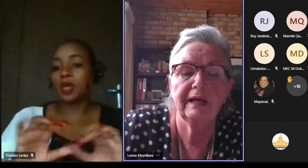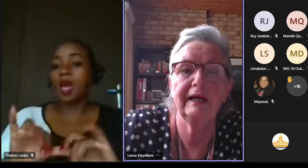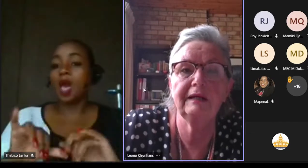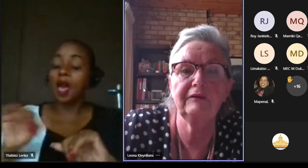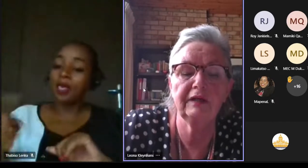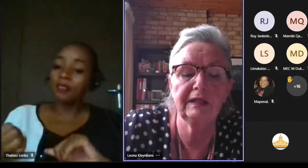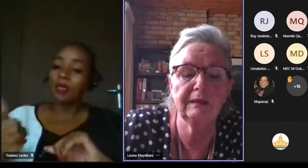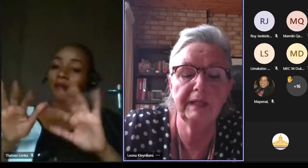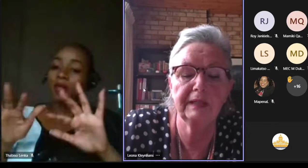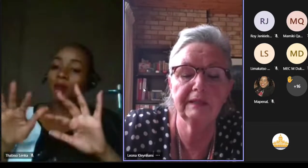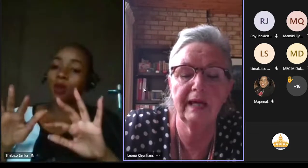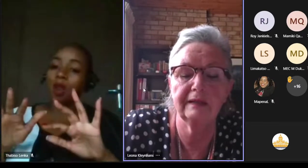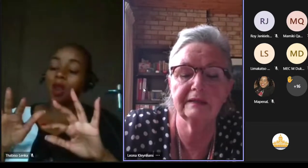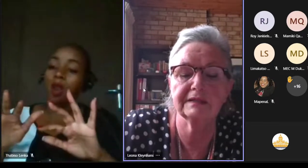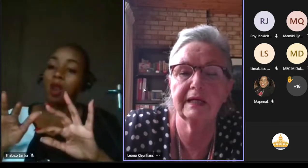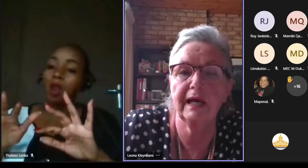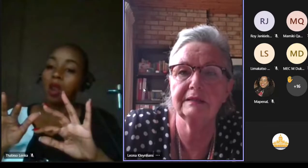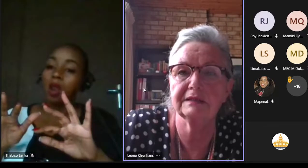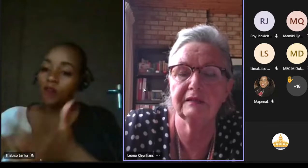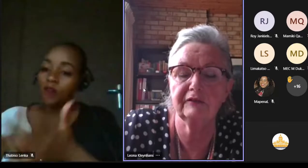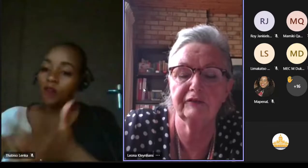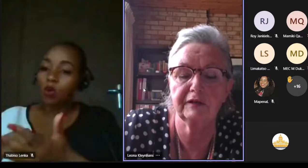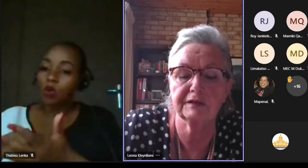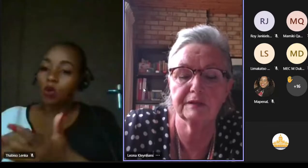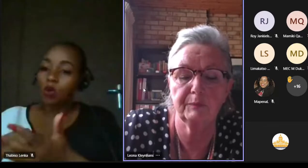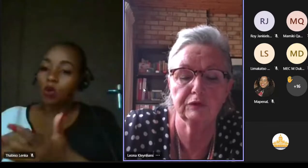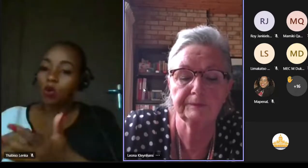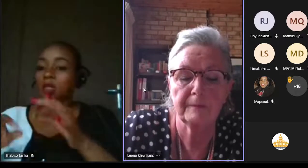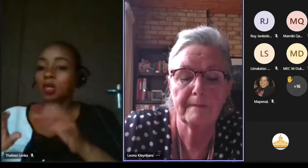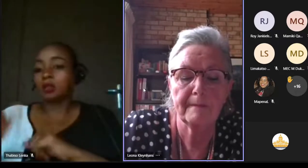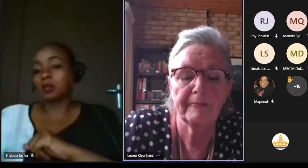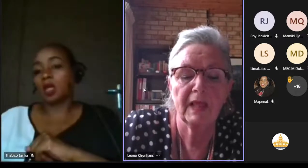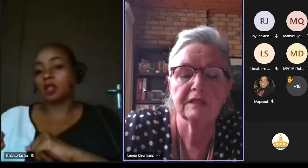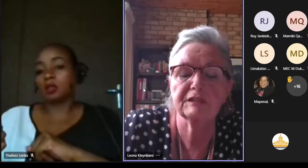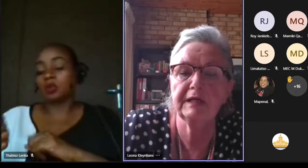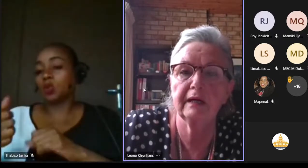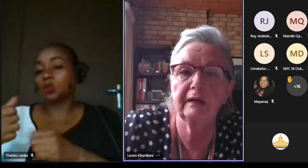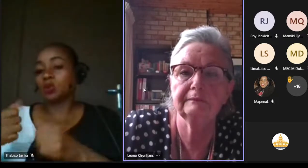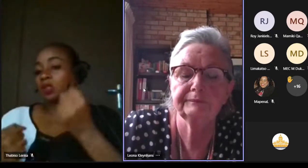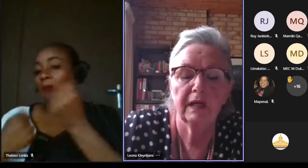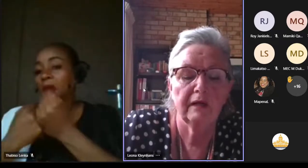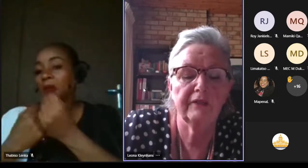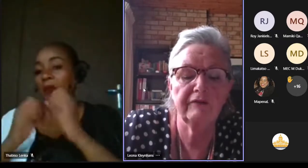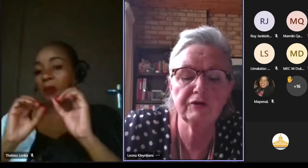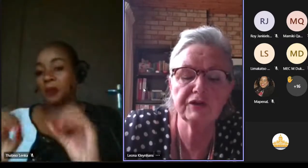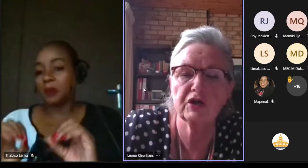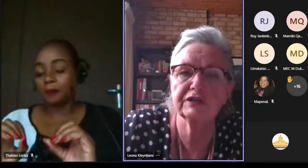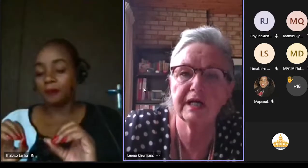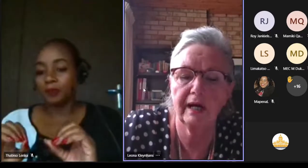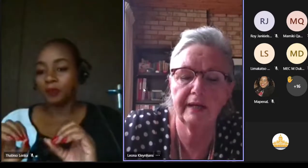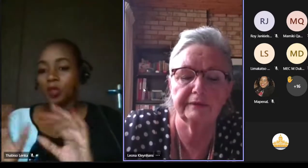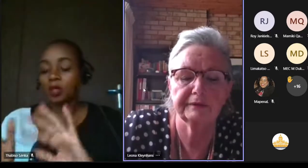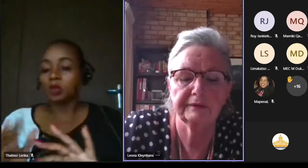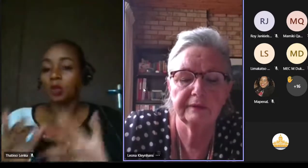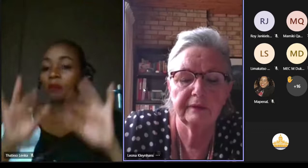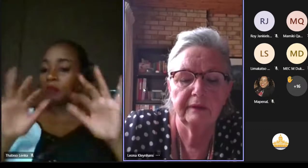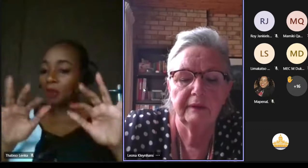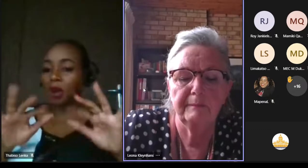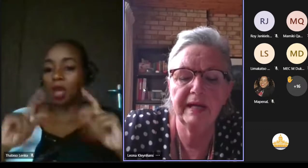movements and even independent candidates gained significant support. Speaker, the voters are